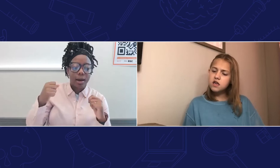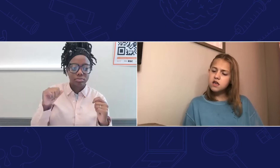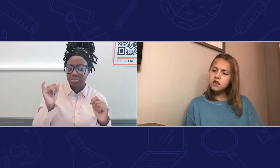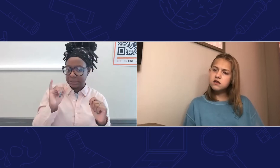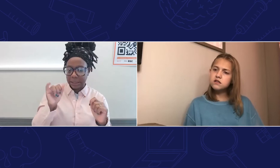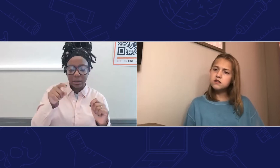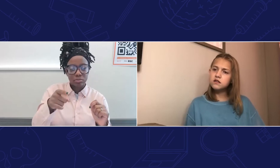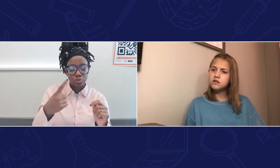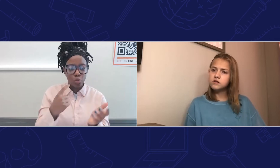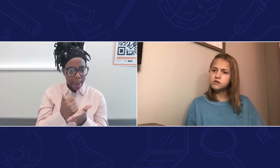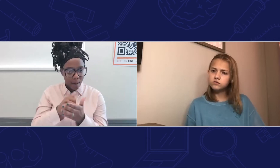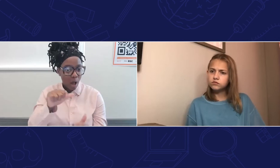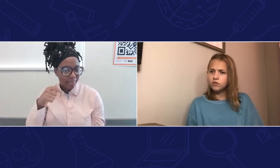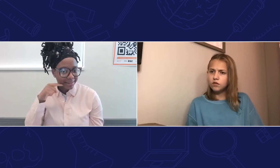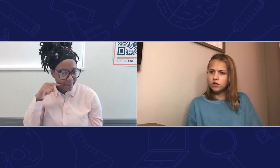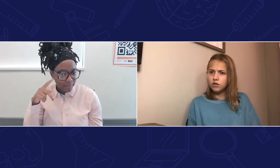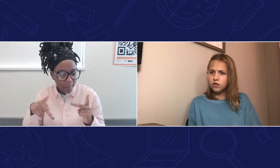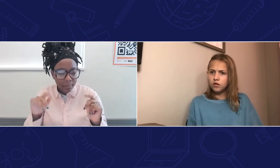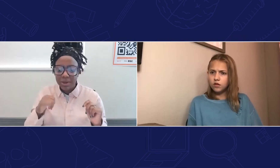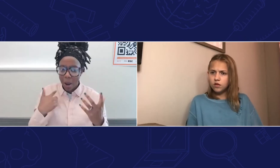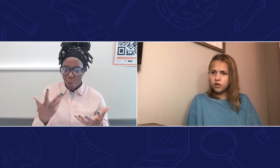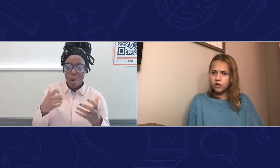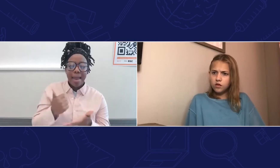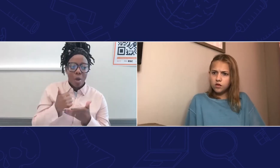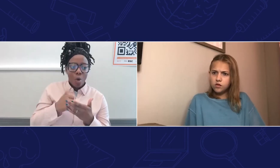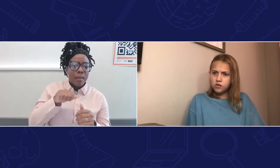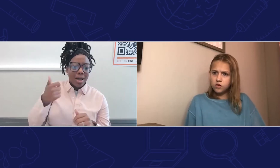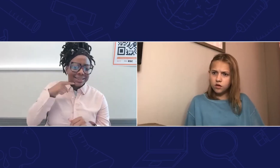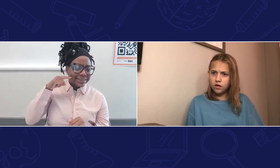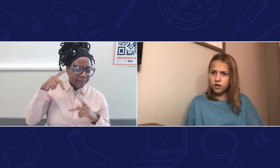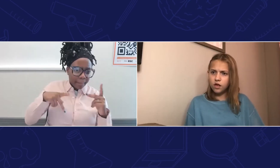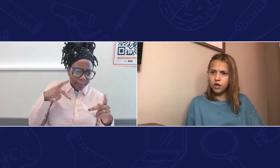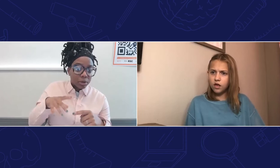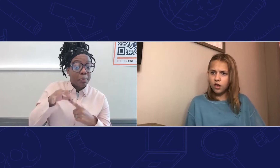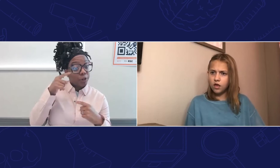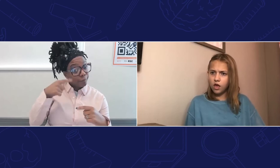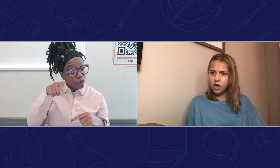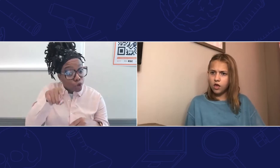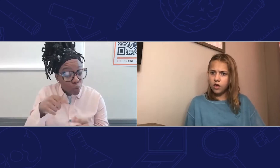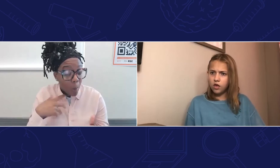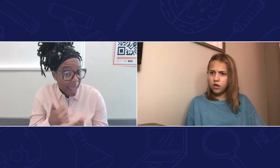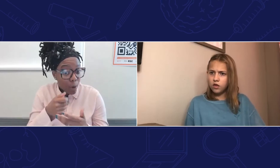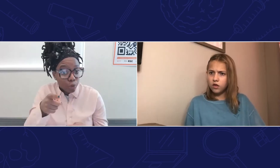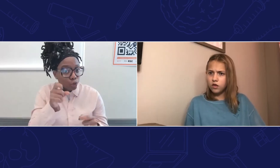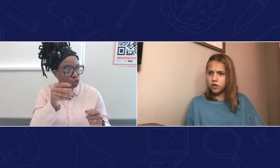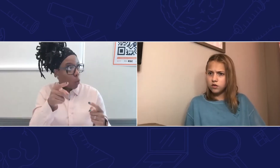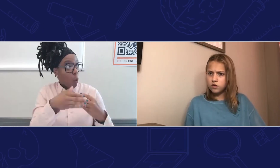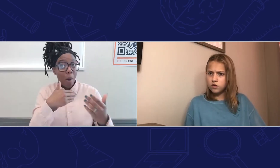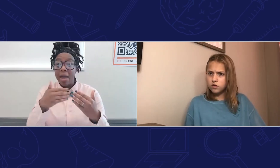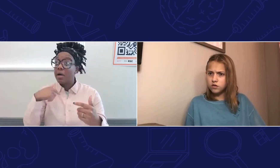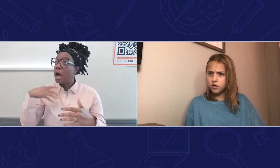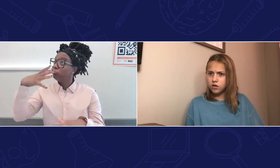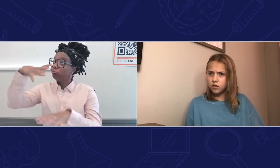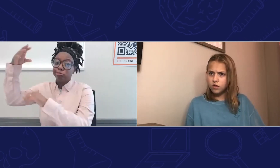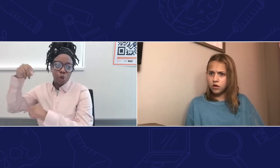So yeah, just like you described, I want to help other deaf people. I also want to help deaf people, especially you, so that when I